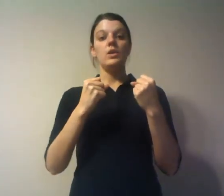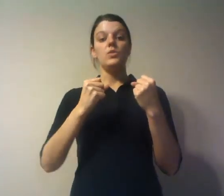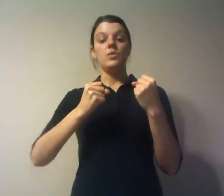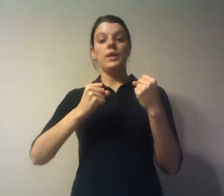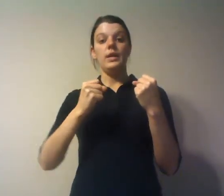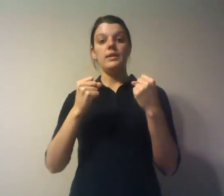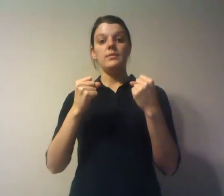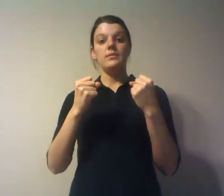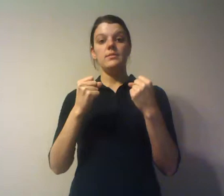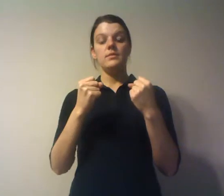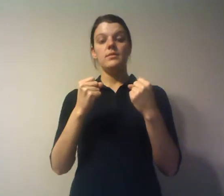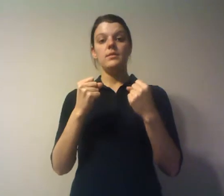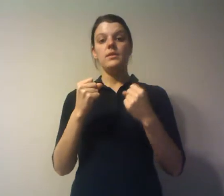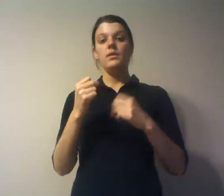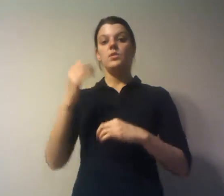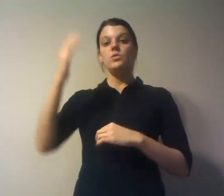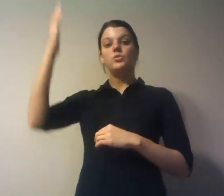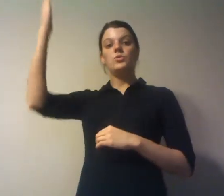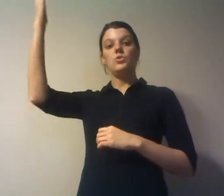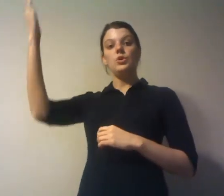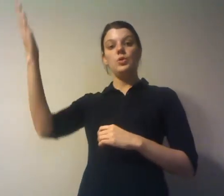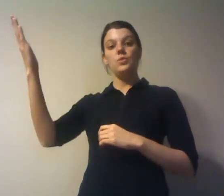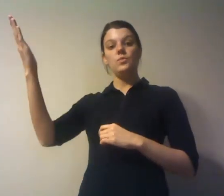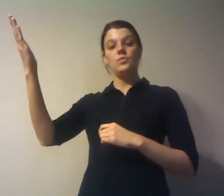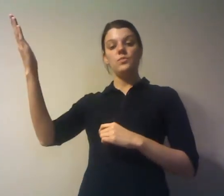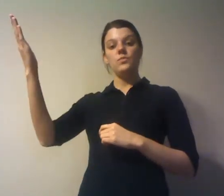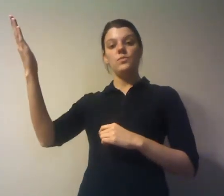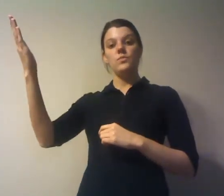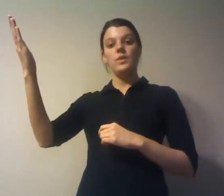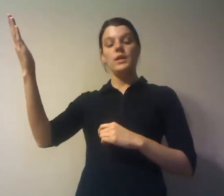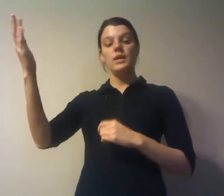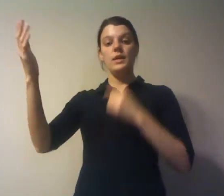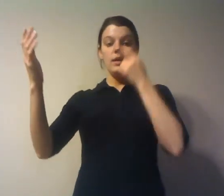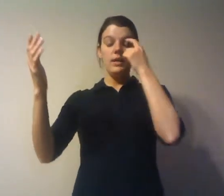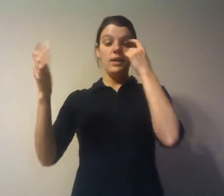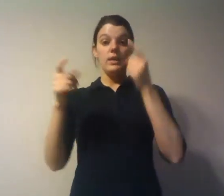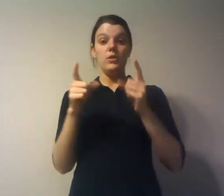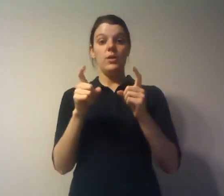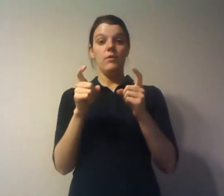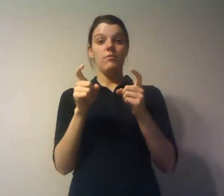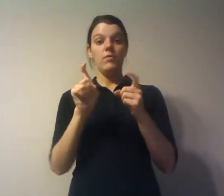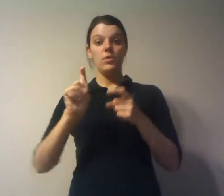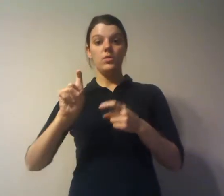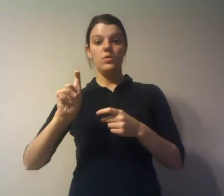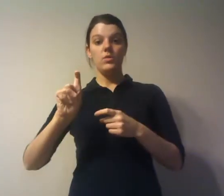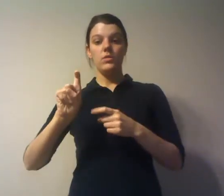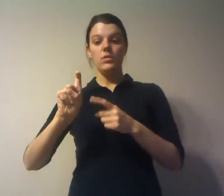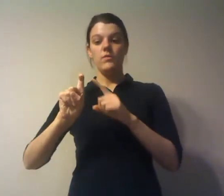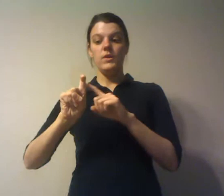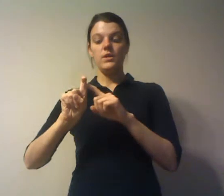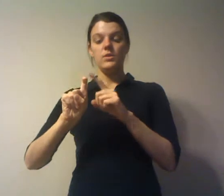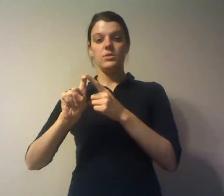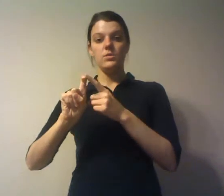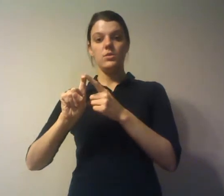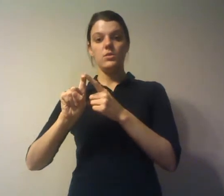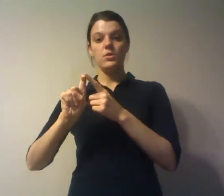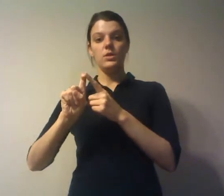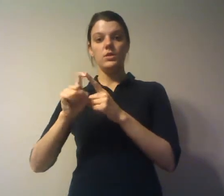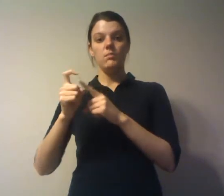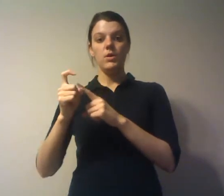in your hands. You just do you, and then you have the fingers crooked on